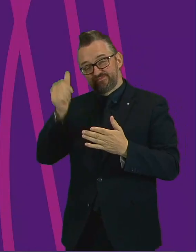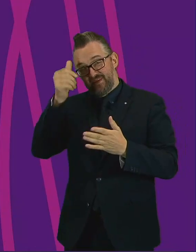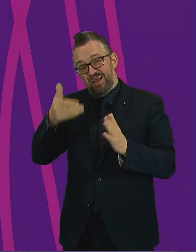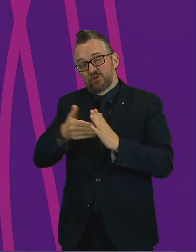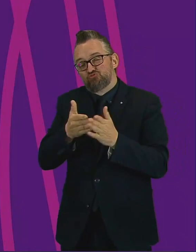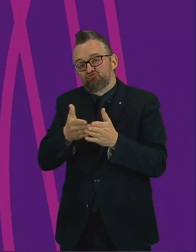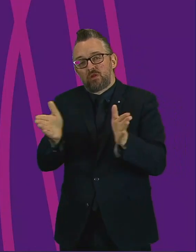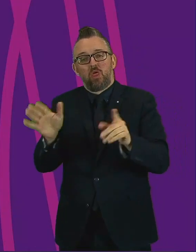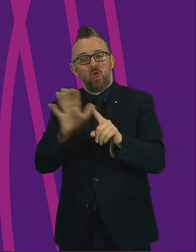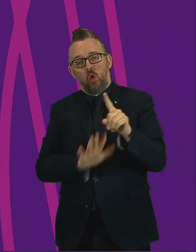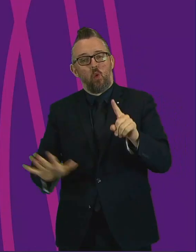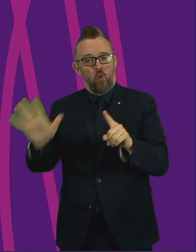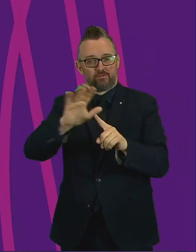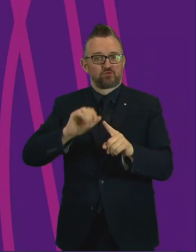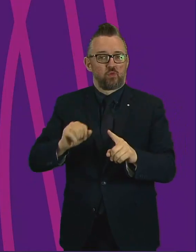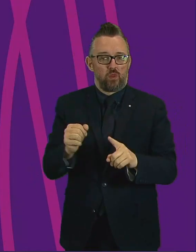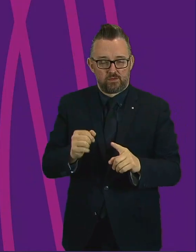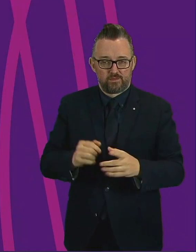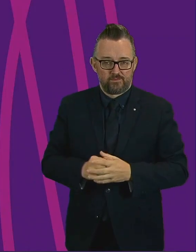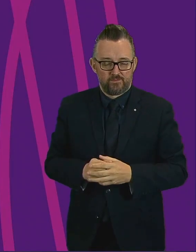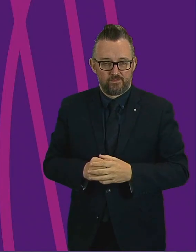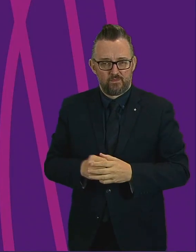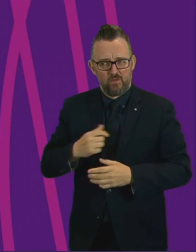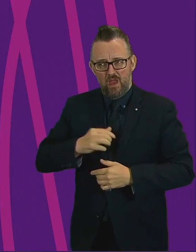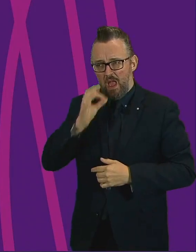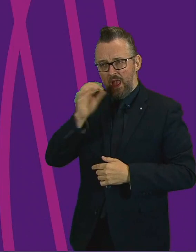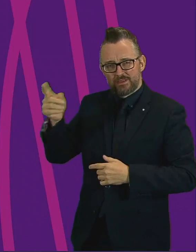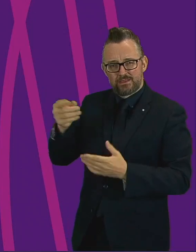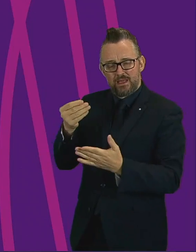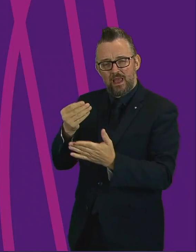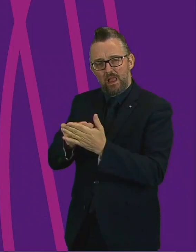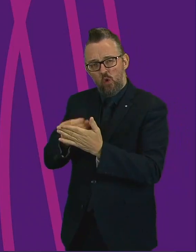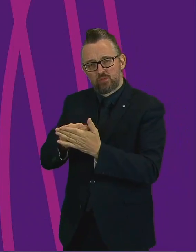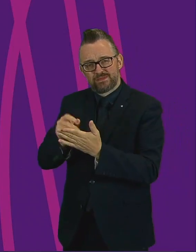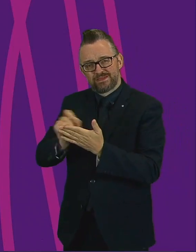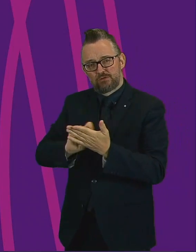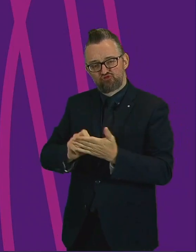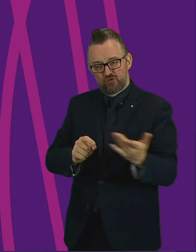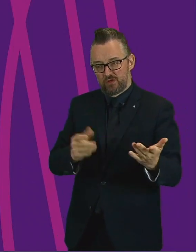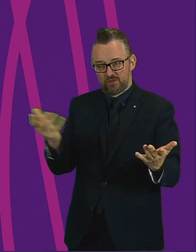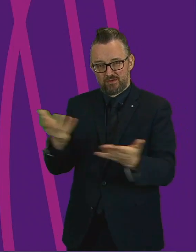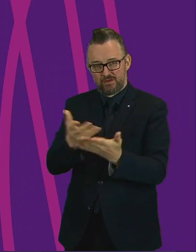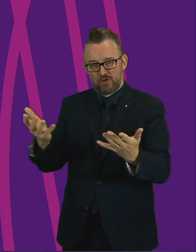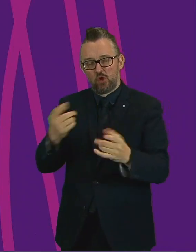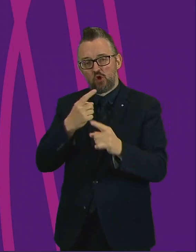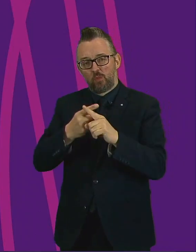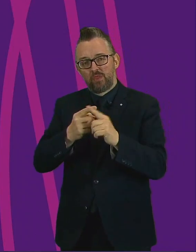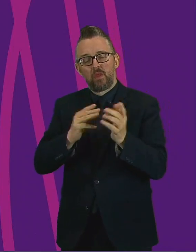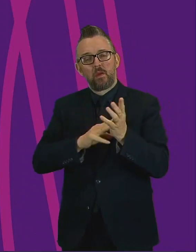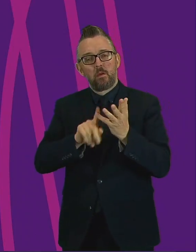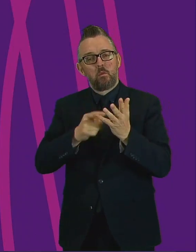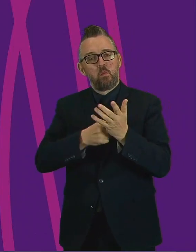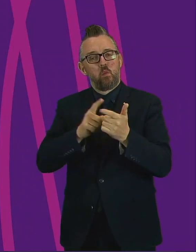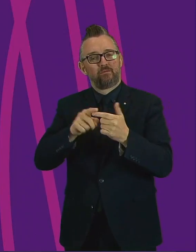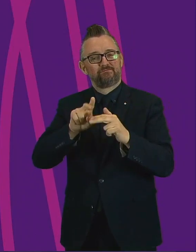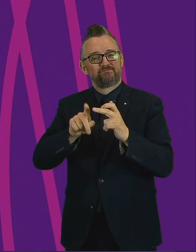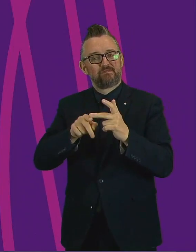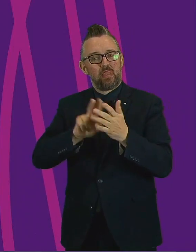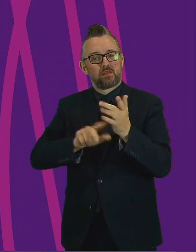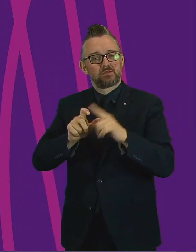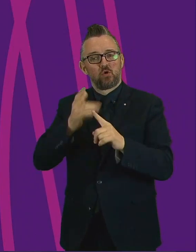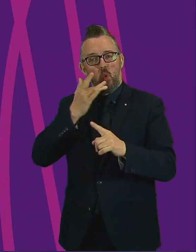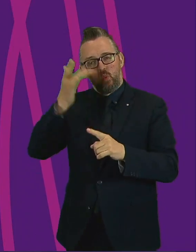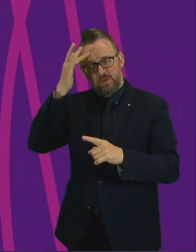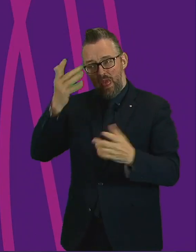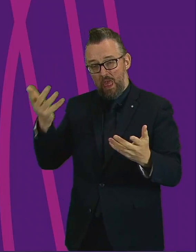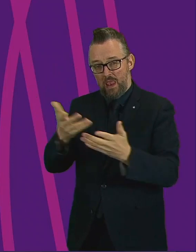of the impact across Scotland. I will ask the Economy Secretary to correspond with her on the particular issue of the Moorfield Hotel to see whether there is any